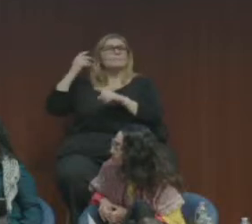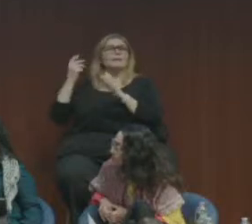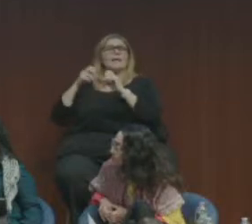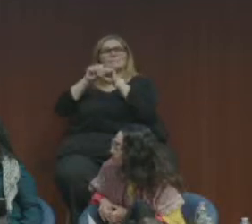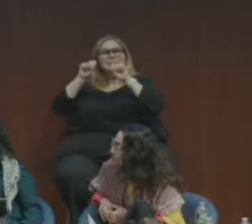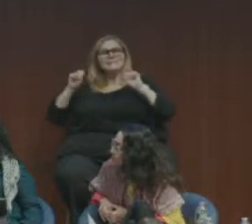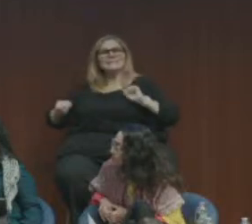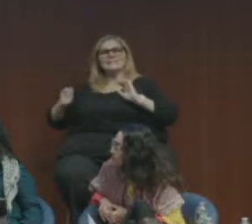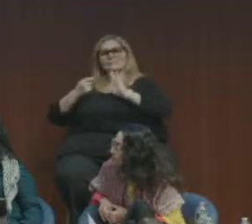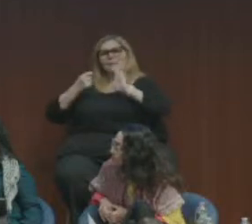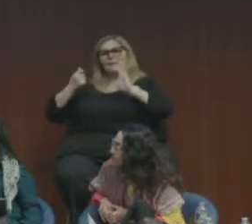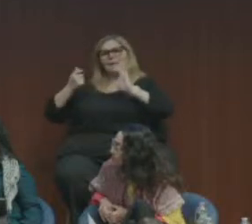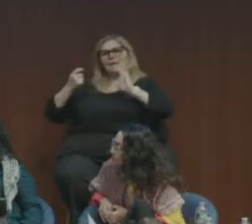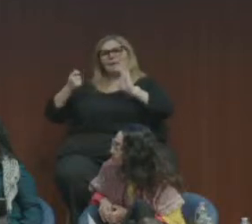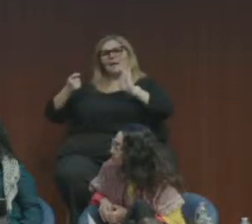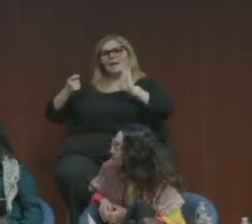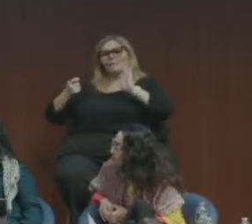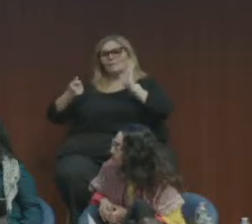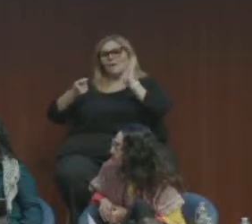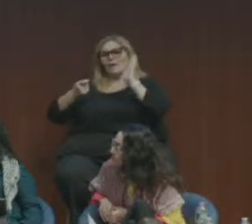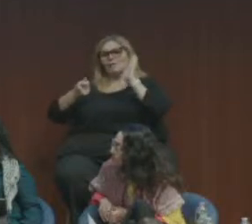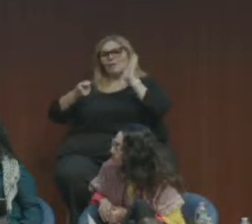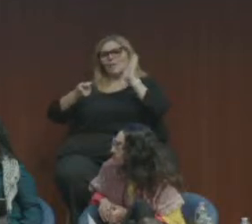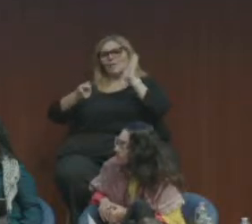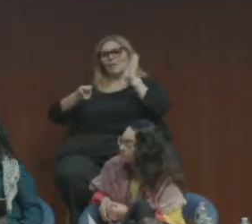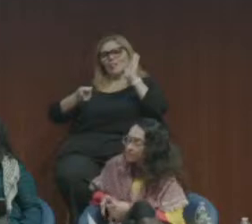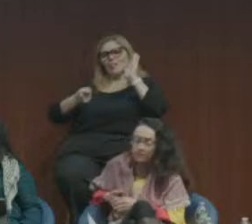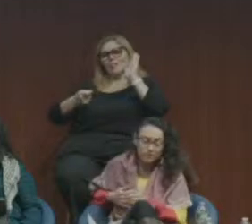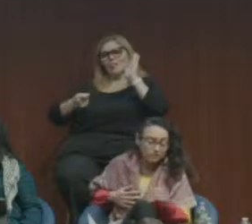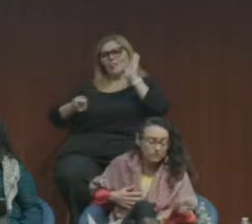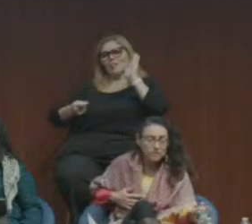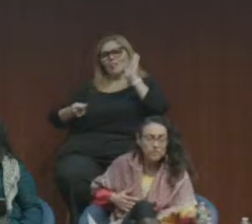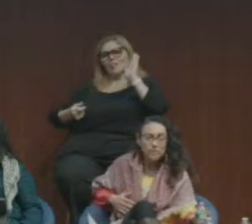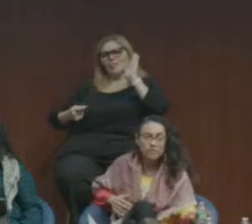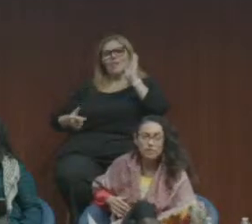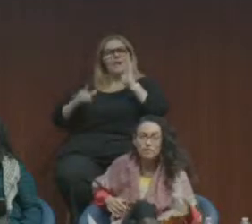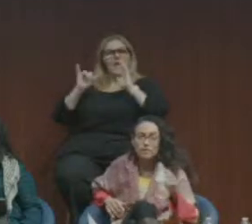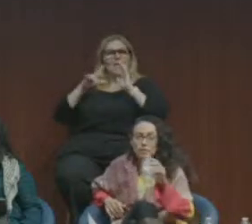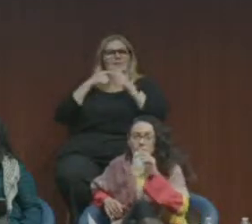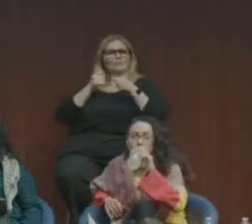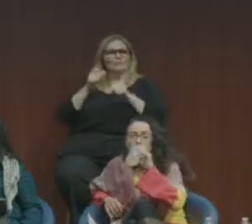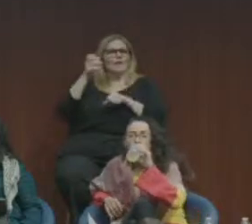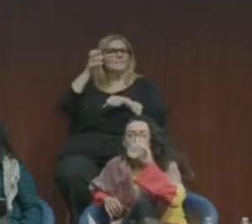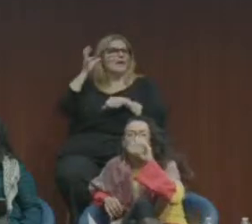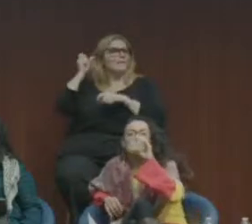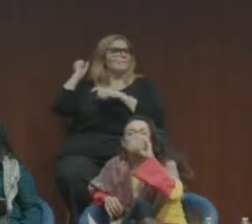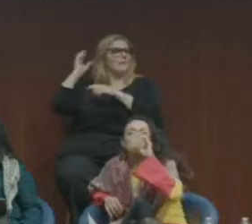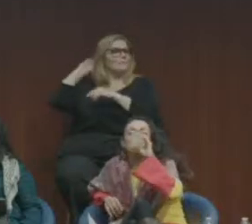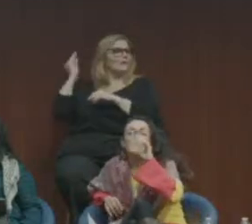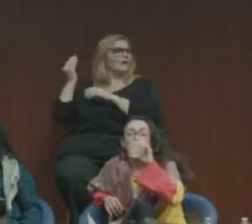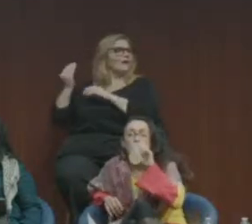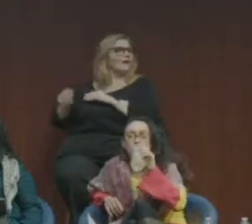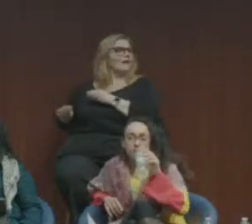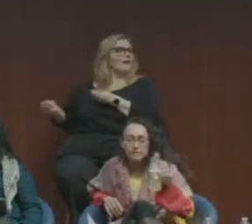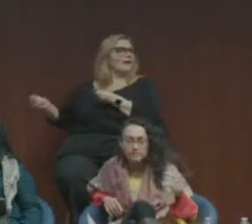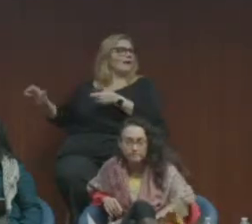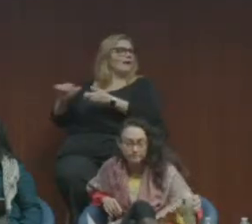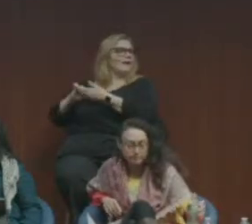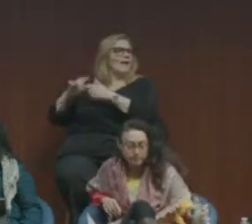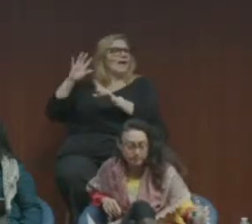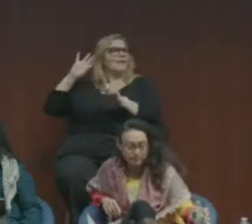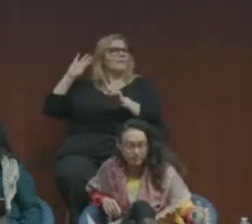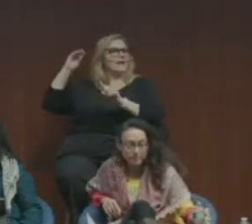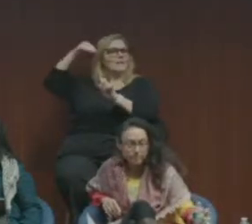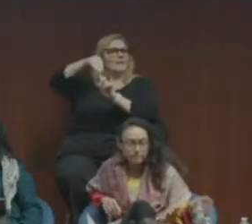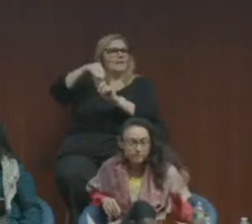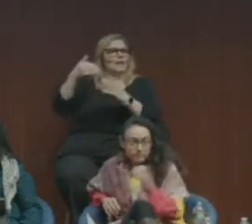systematically being removed and being attempt to erase that memory, and therefore playing into your mindset whether